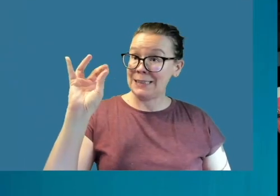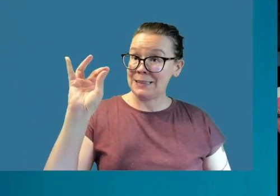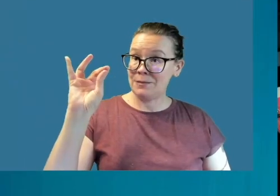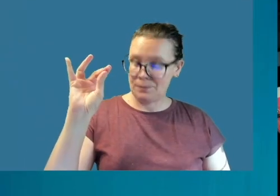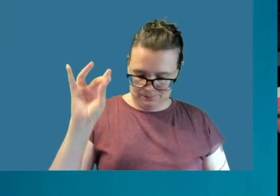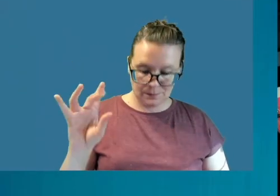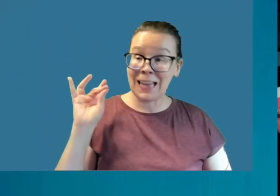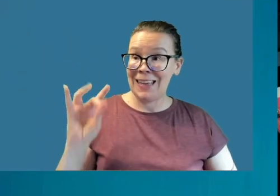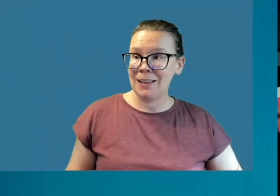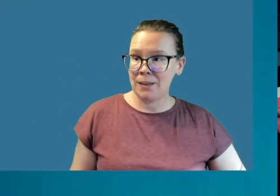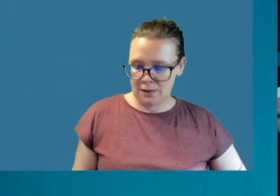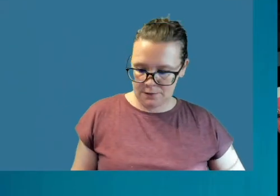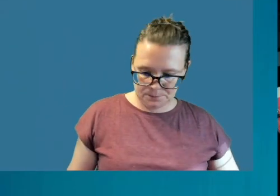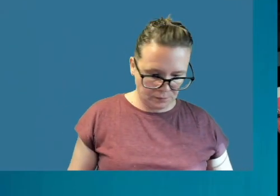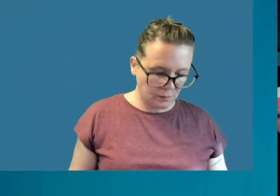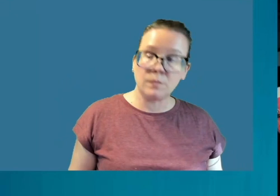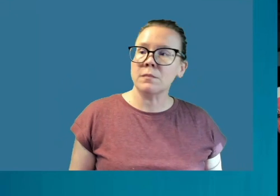to number 8.